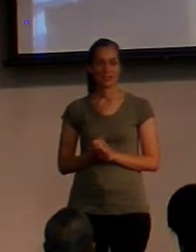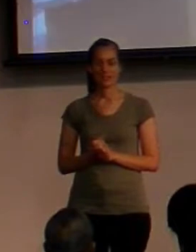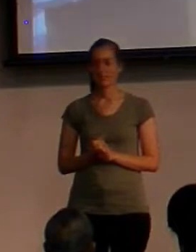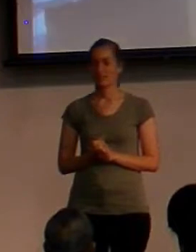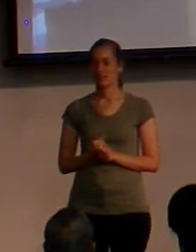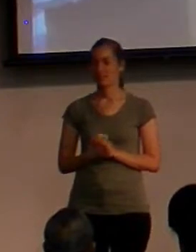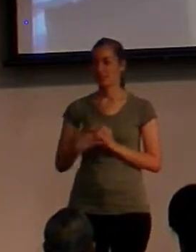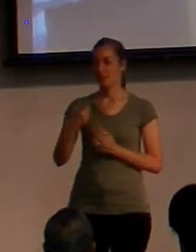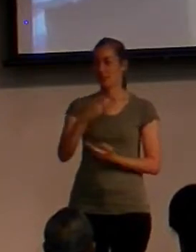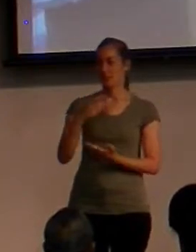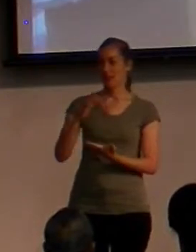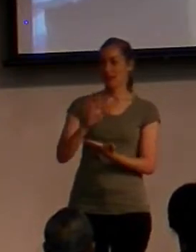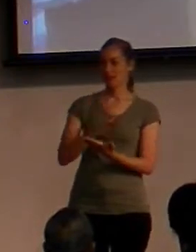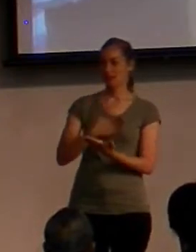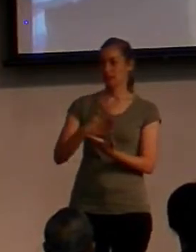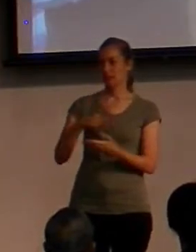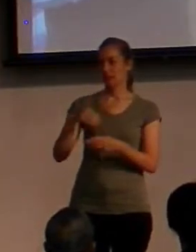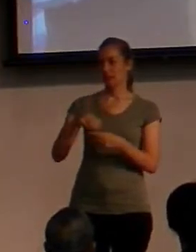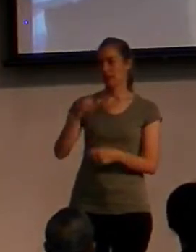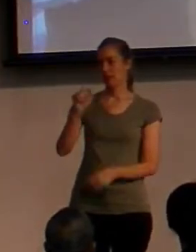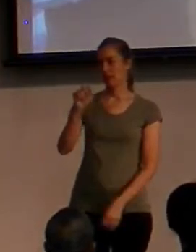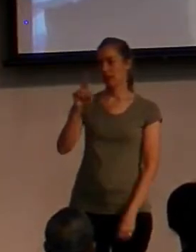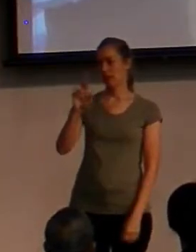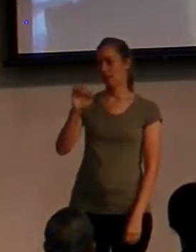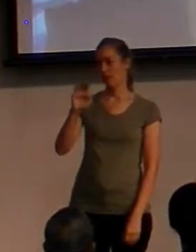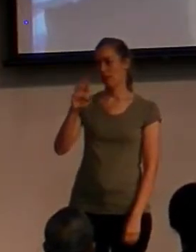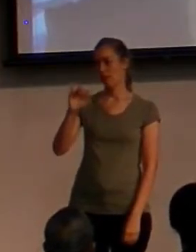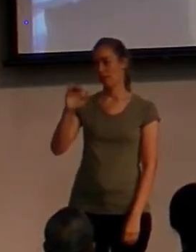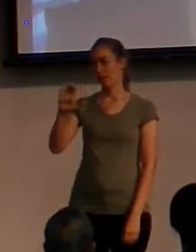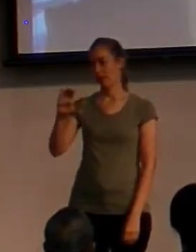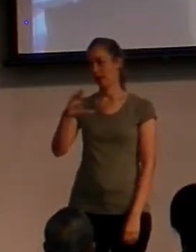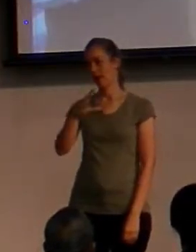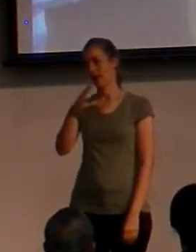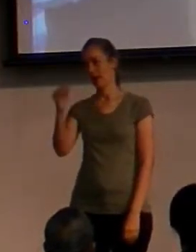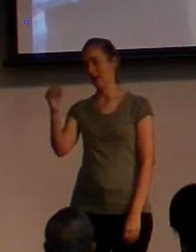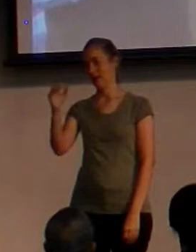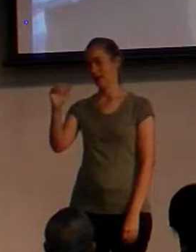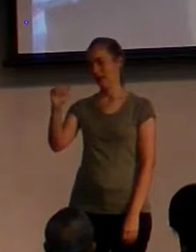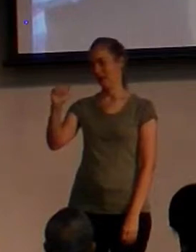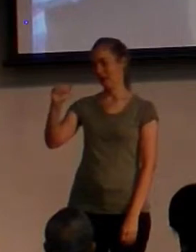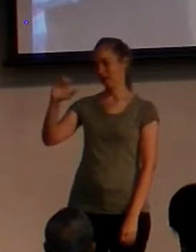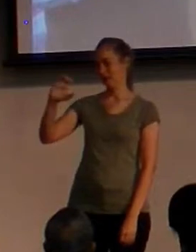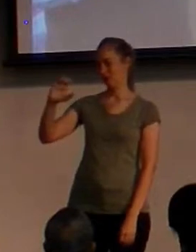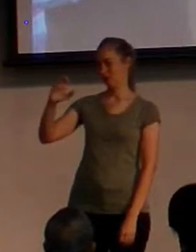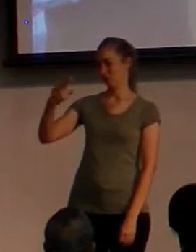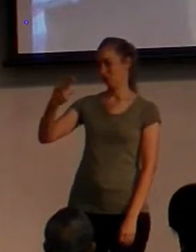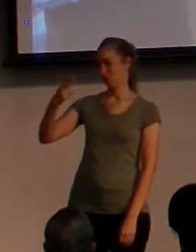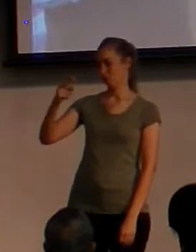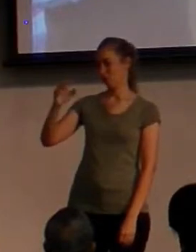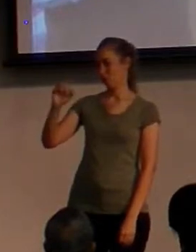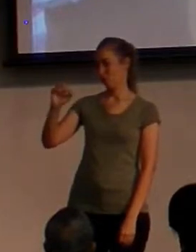They sing in Arabic and Acholi languages. The only reason they sing in